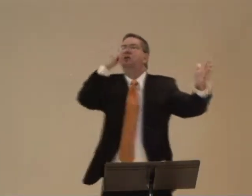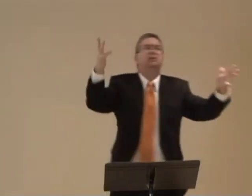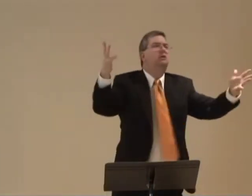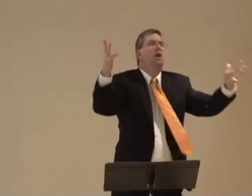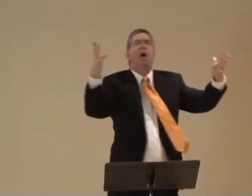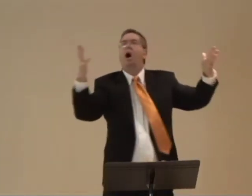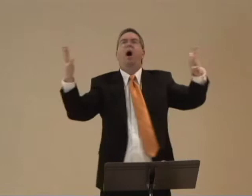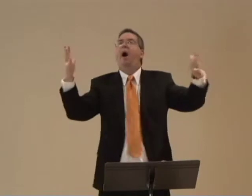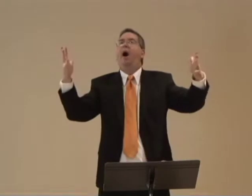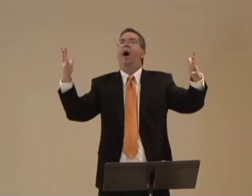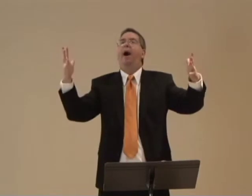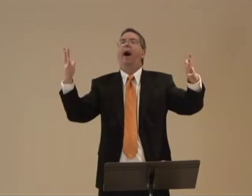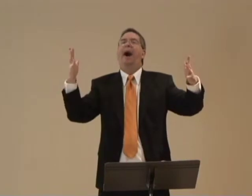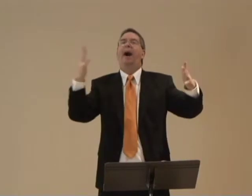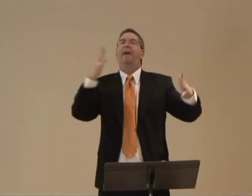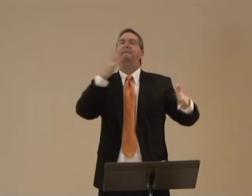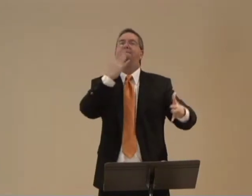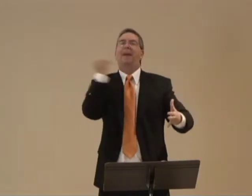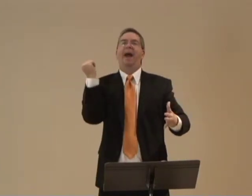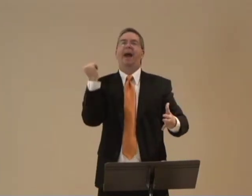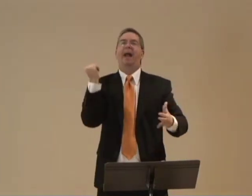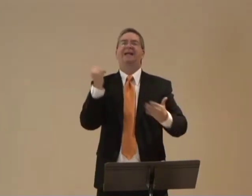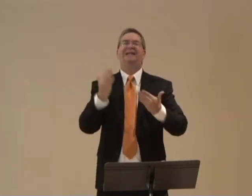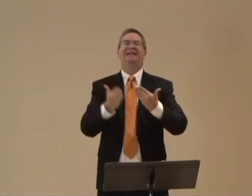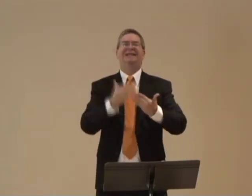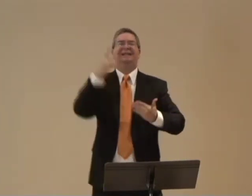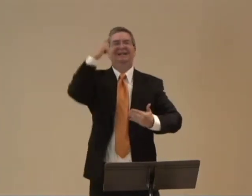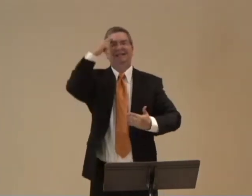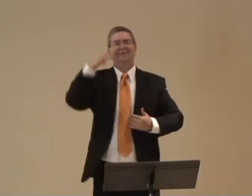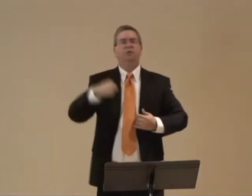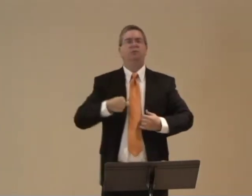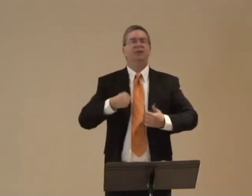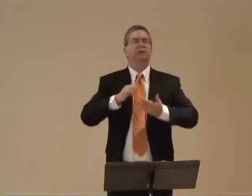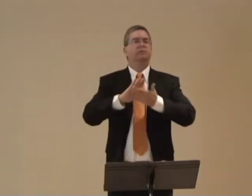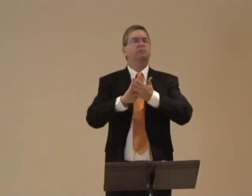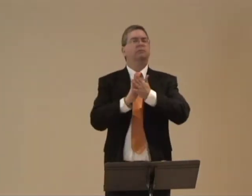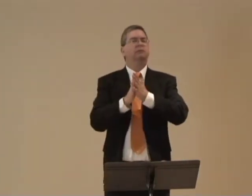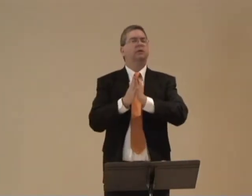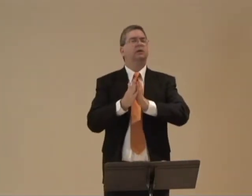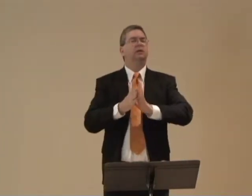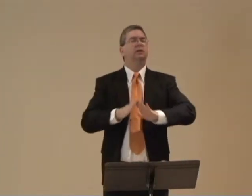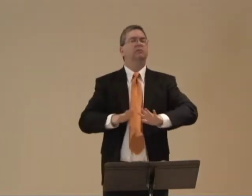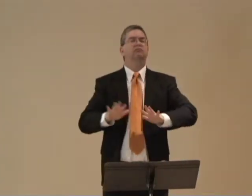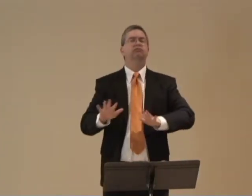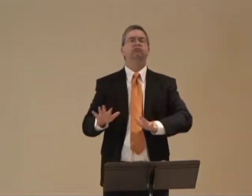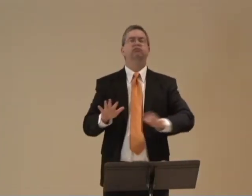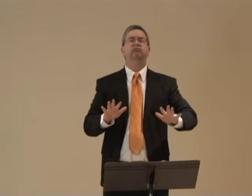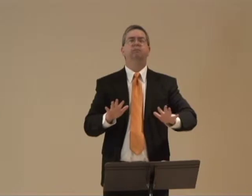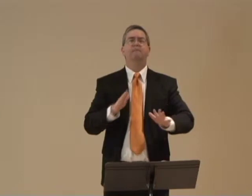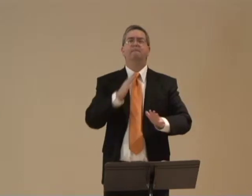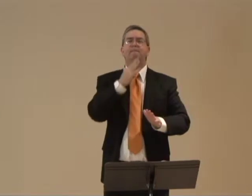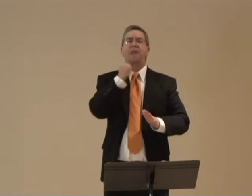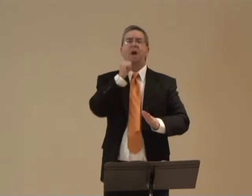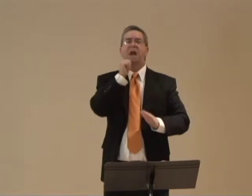People, when faced with challenges, they have doubt and they think their life was better before.